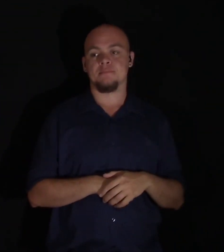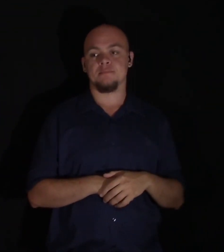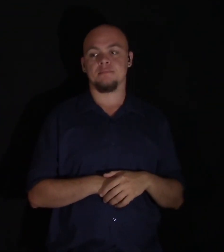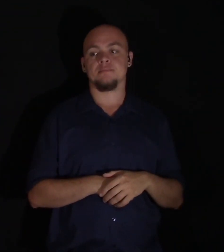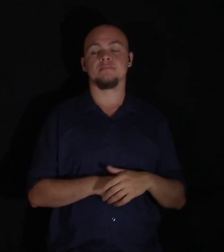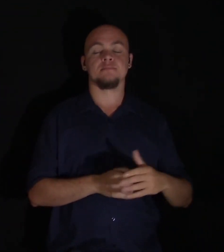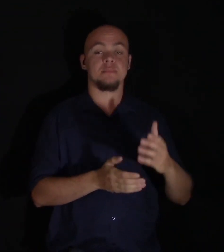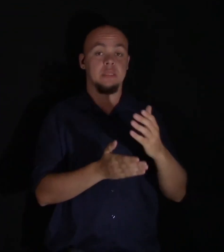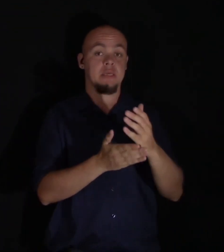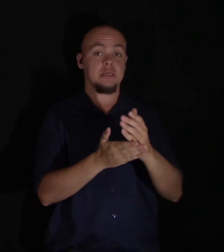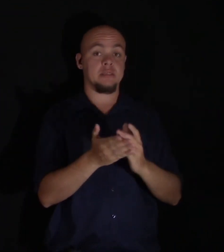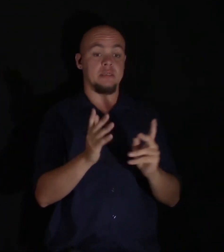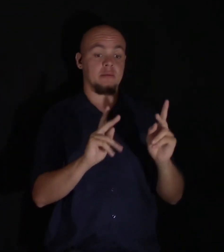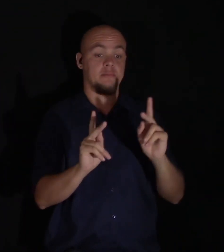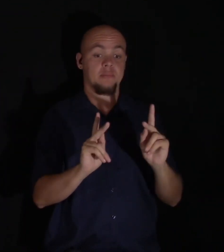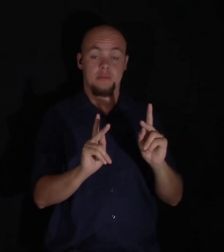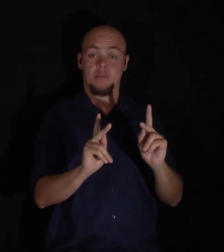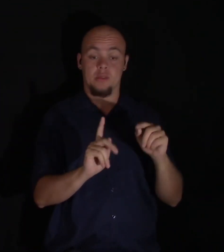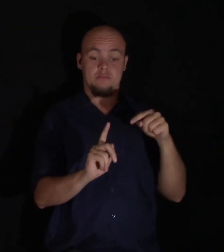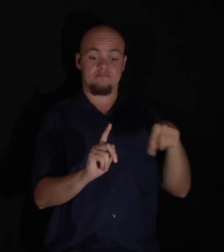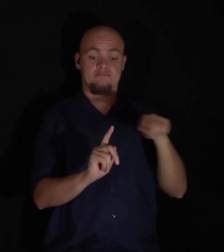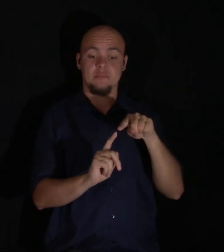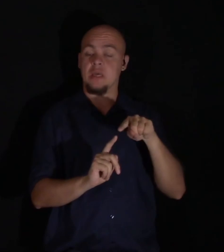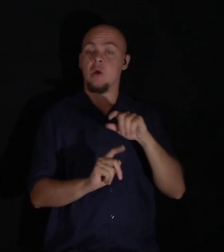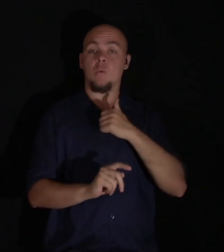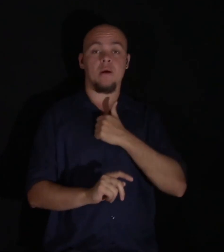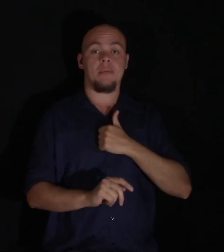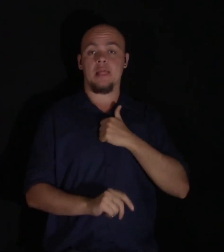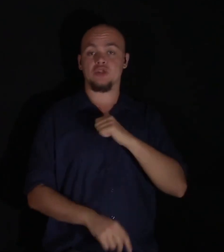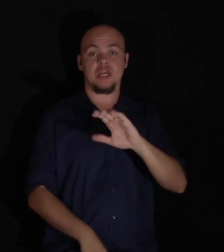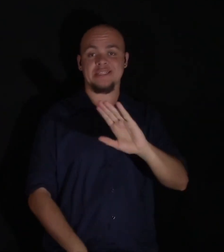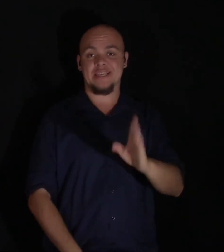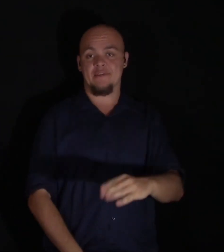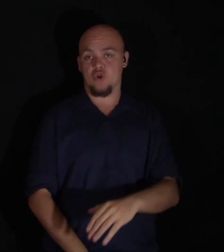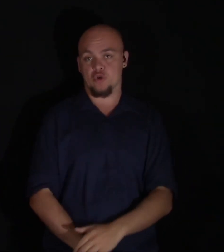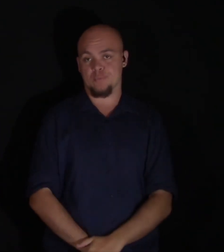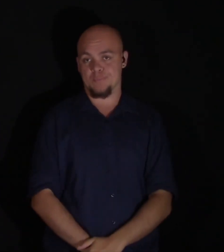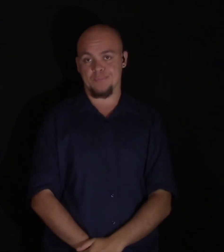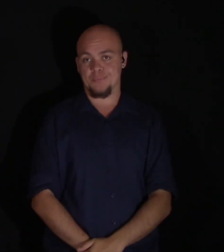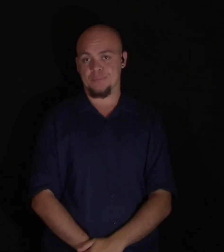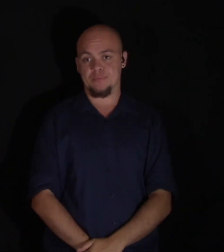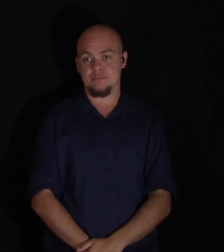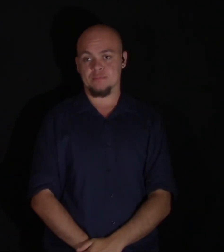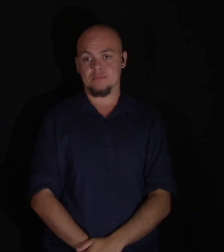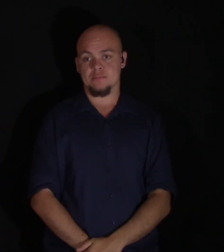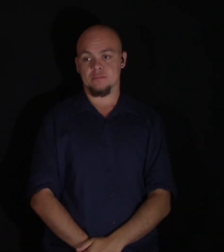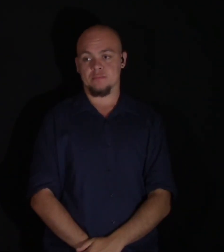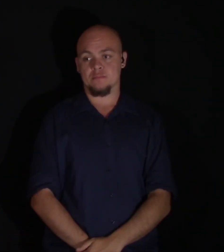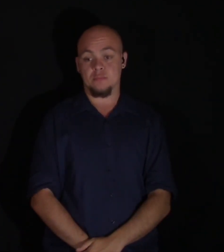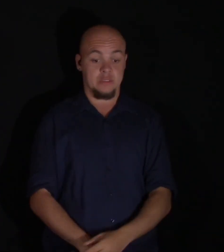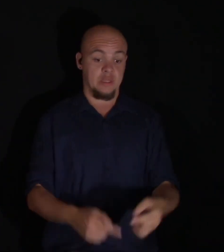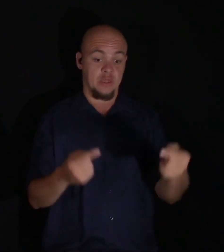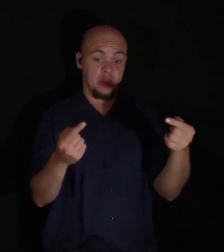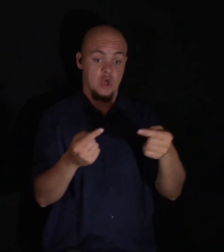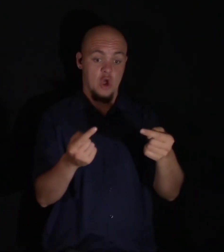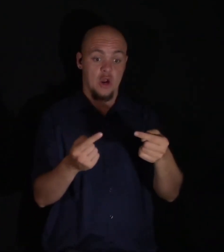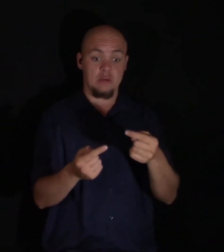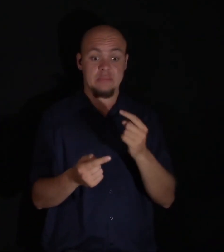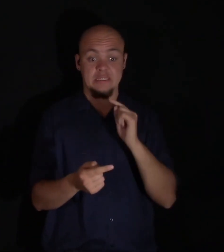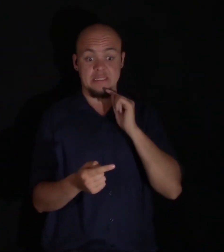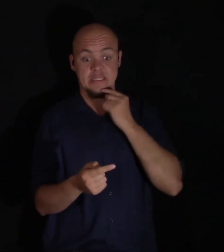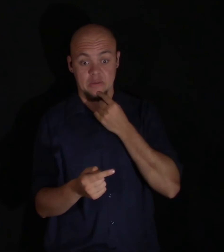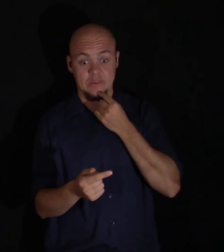Some people will never apologize, and the more serious the harm, the